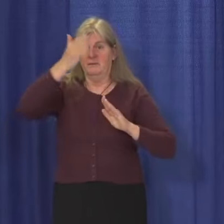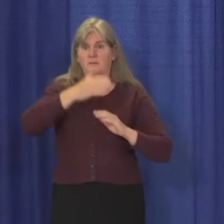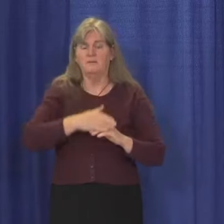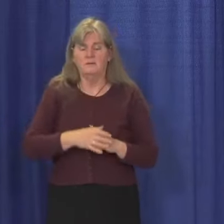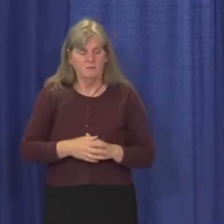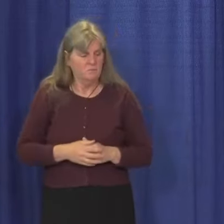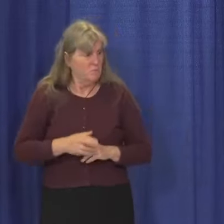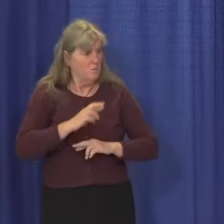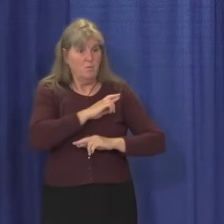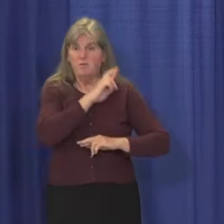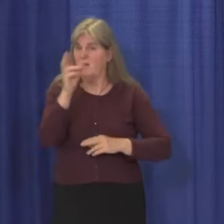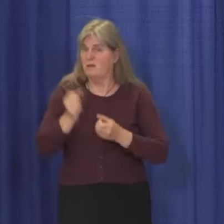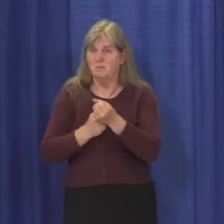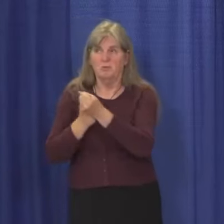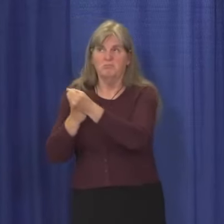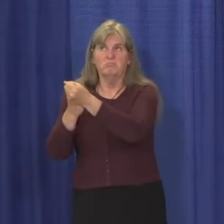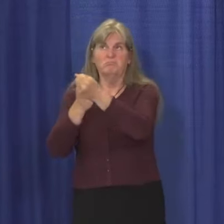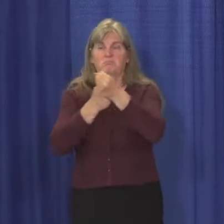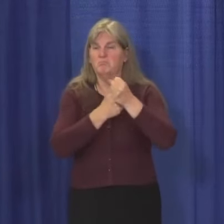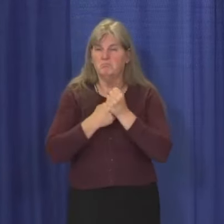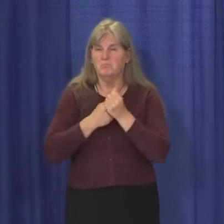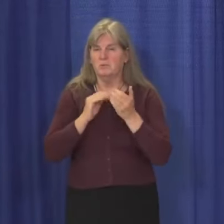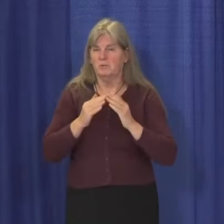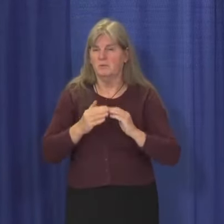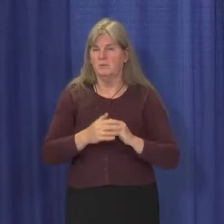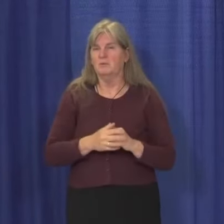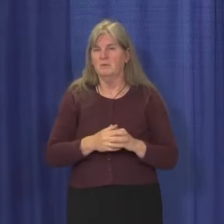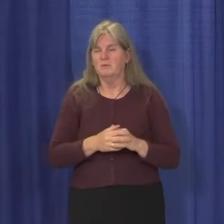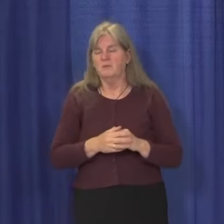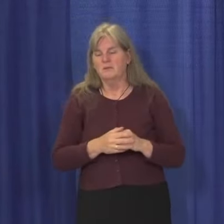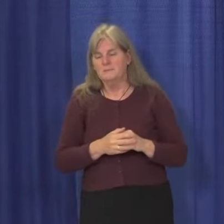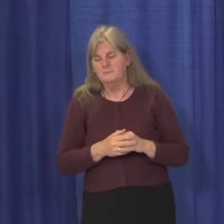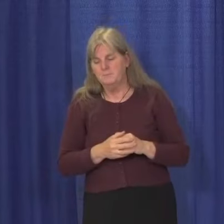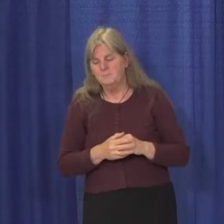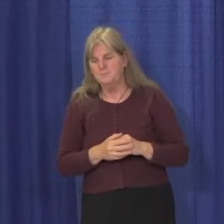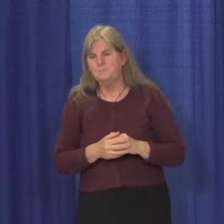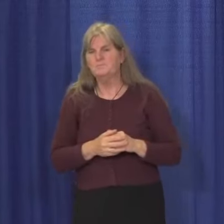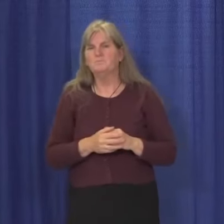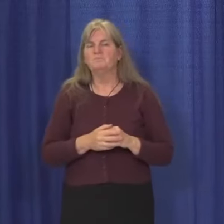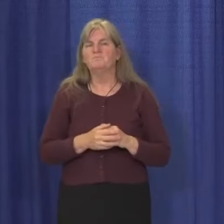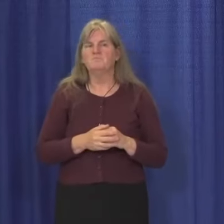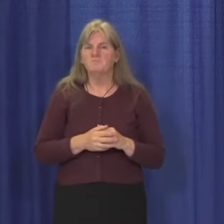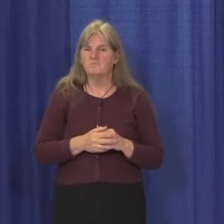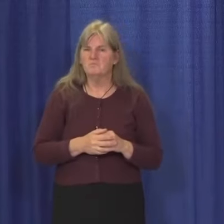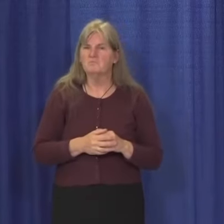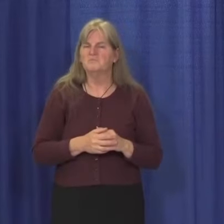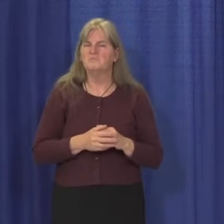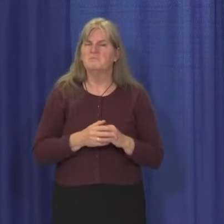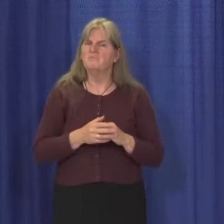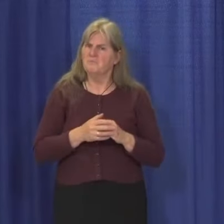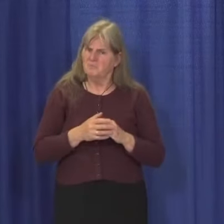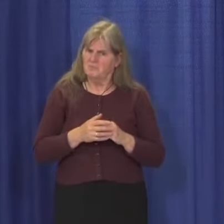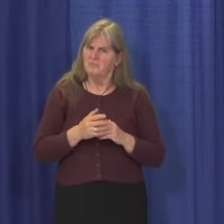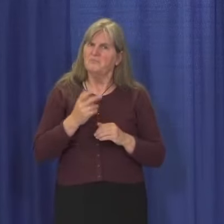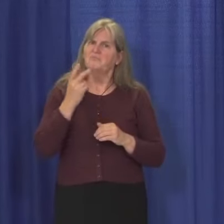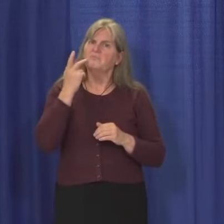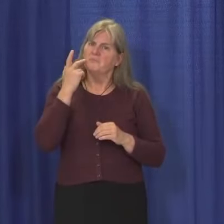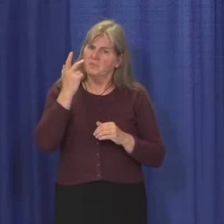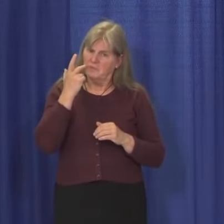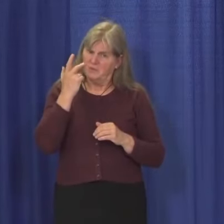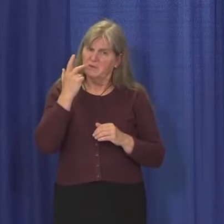we are there, and we have seen renewed interest